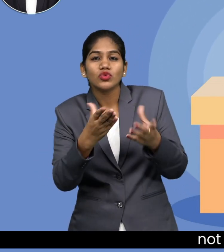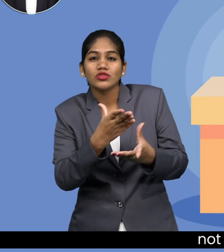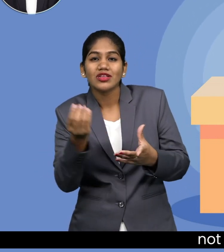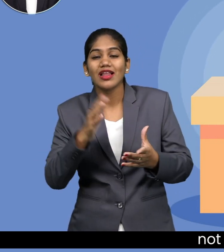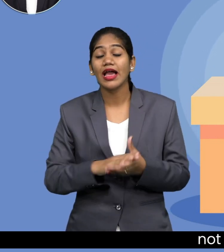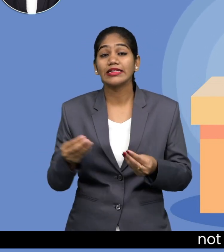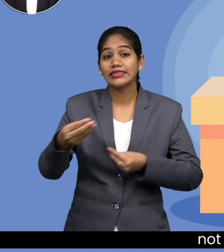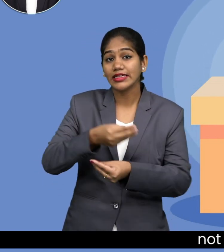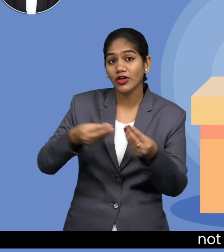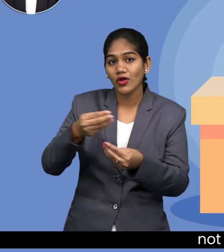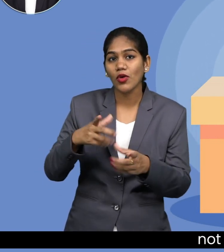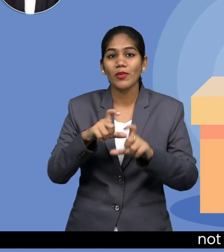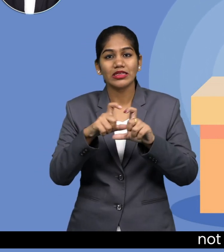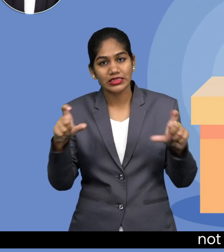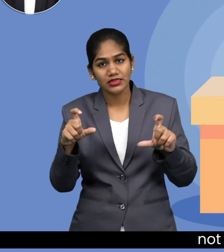just equal voting.